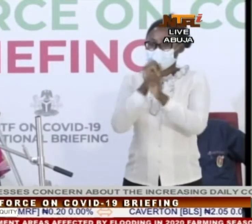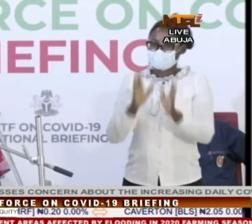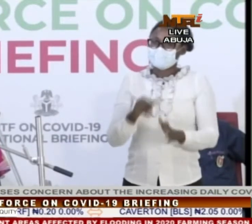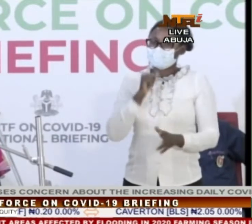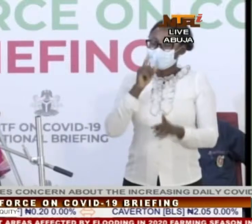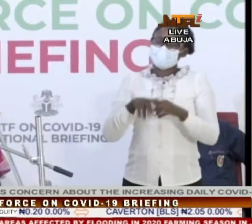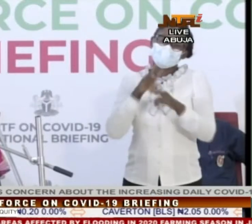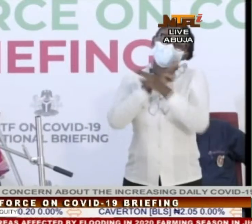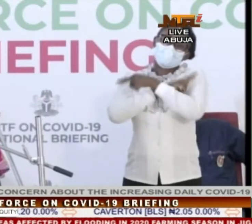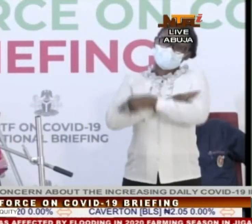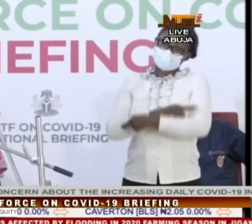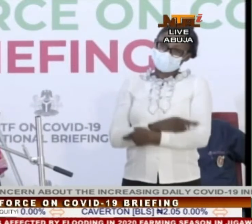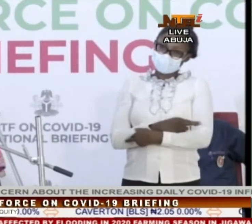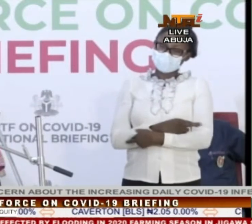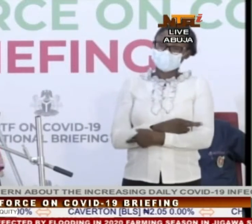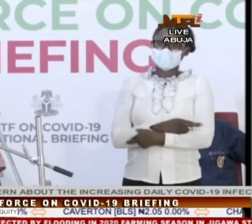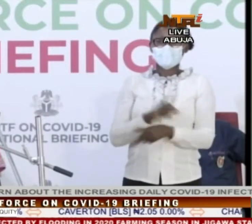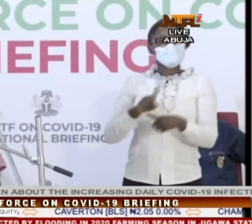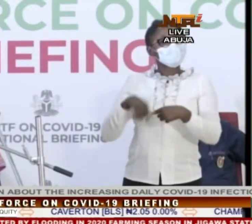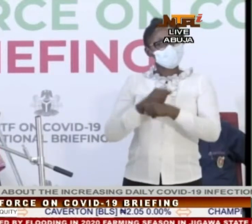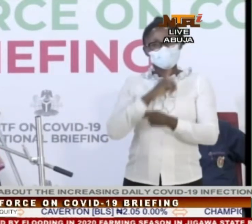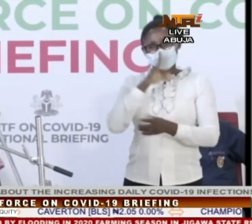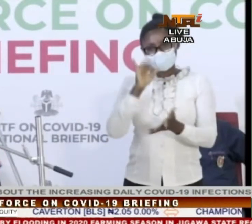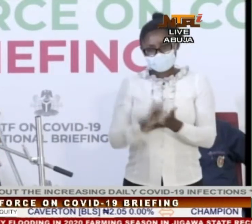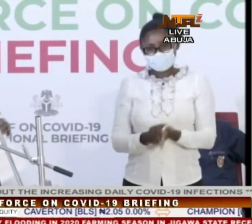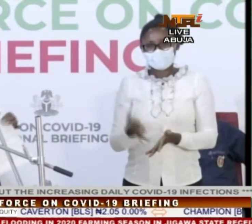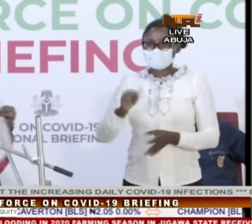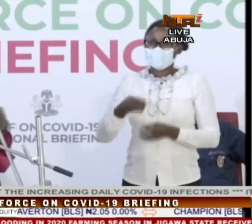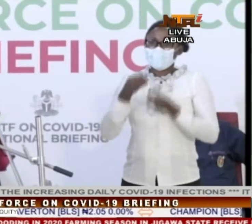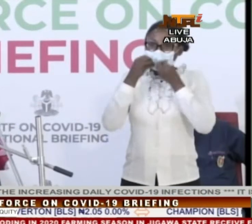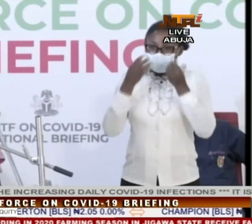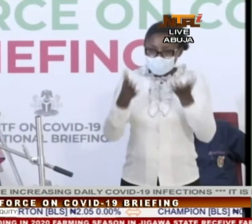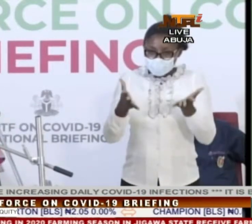guards down, to make sure that they adhere to the